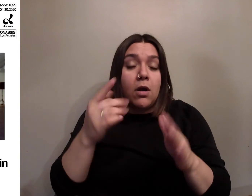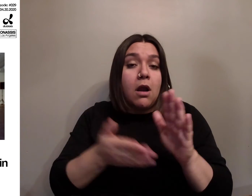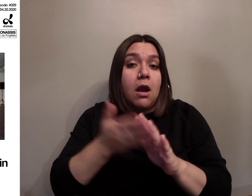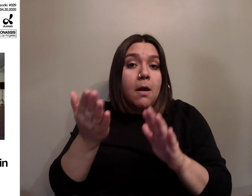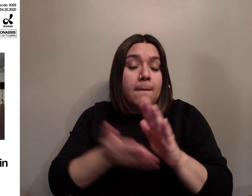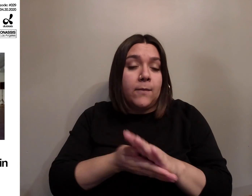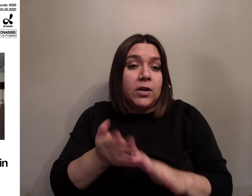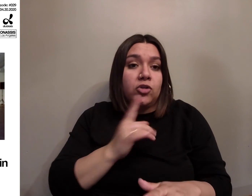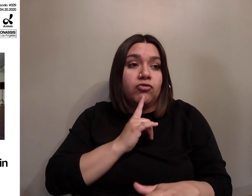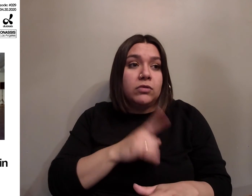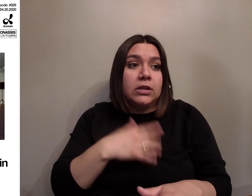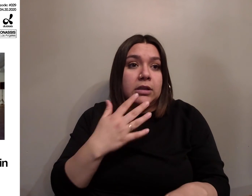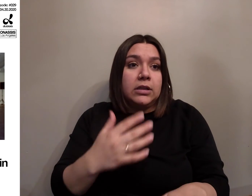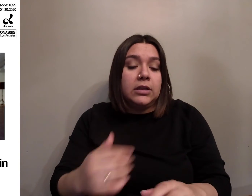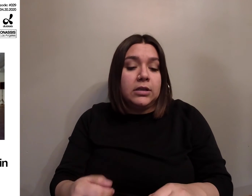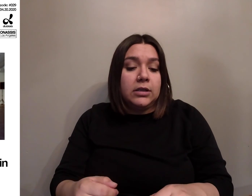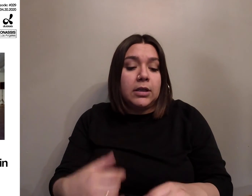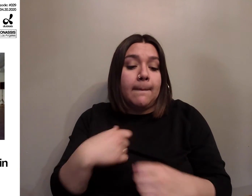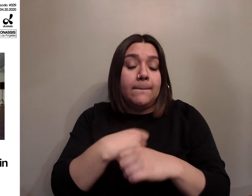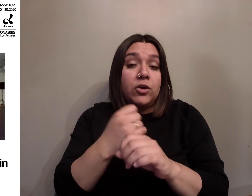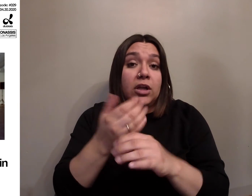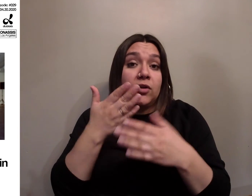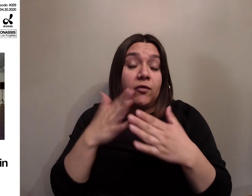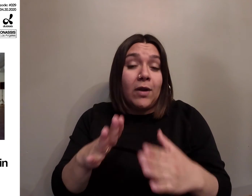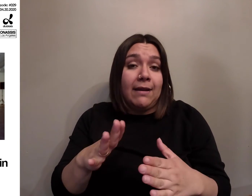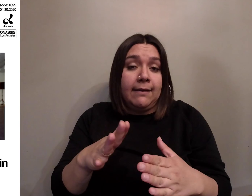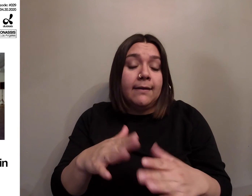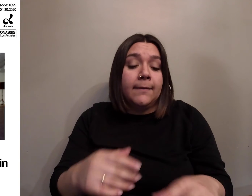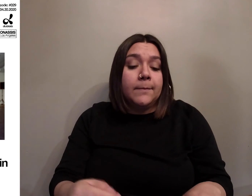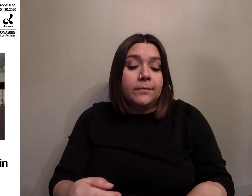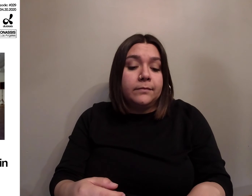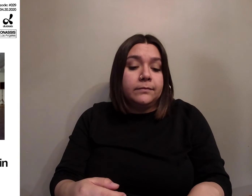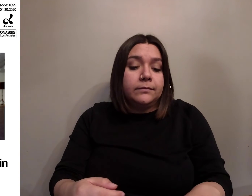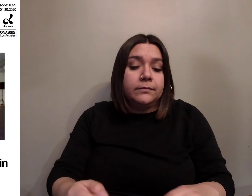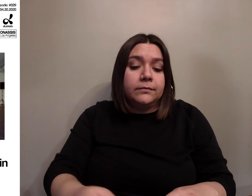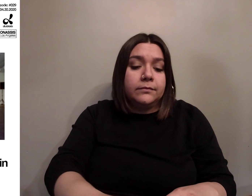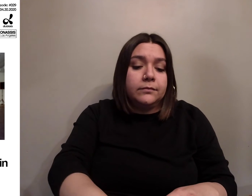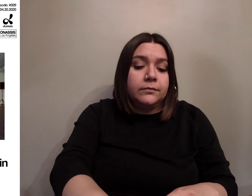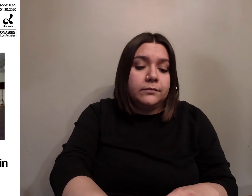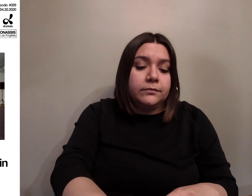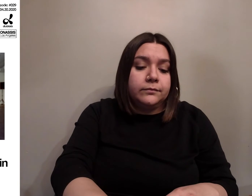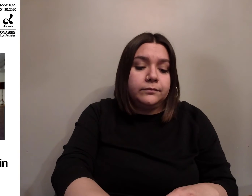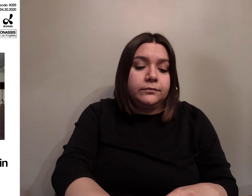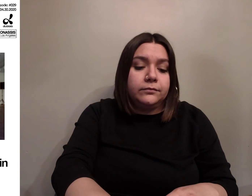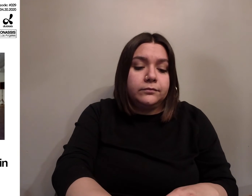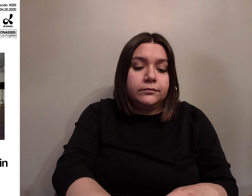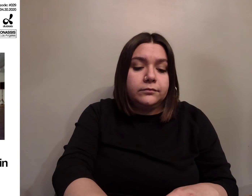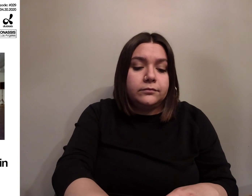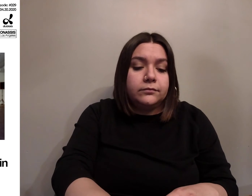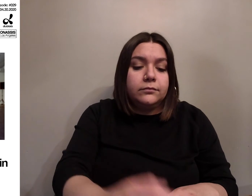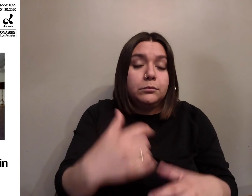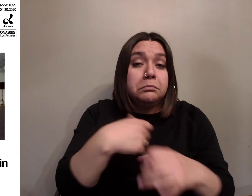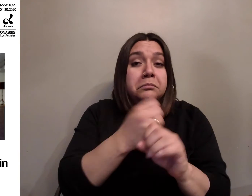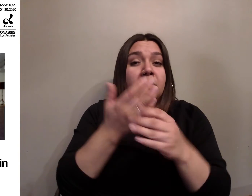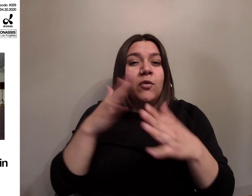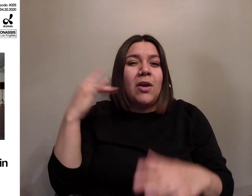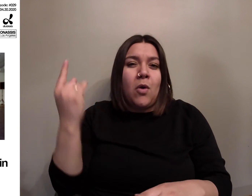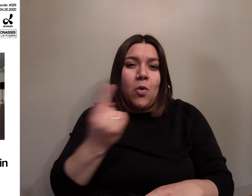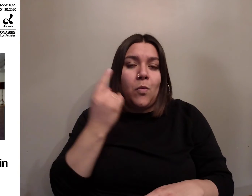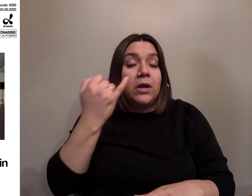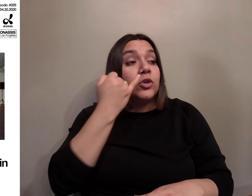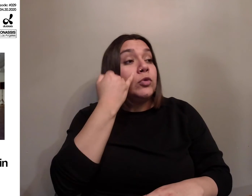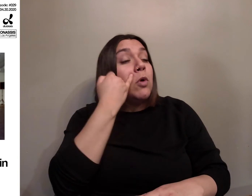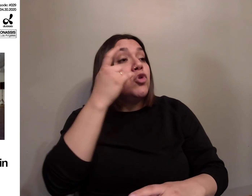hopeful about what this pandemic might bring forth for culture after the